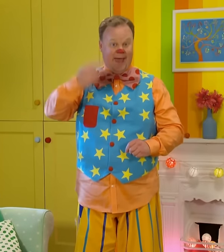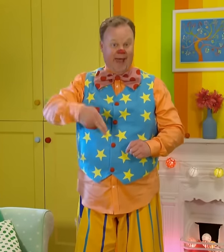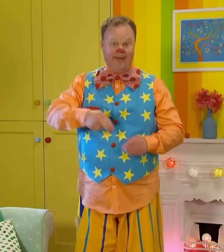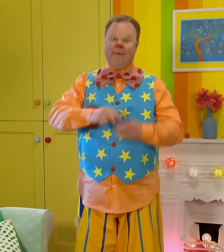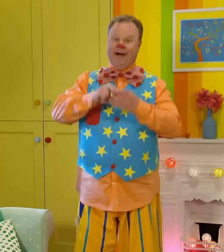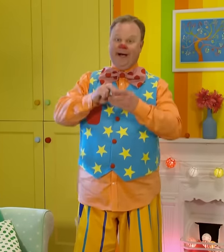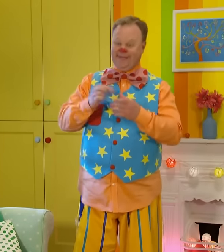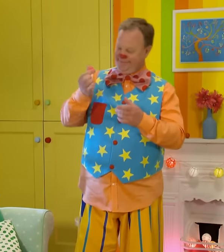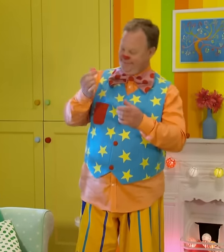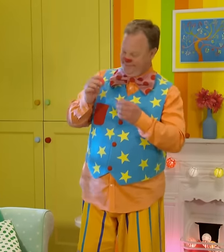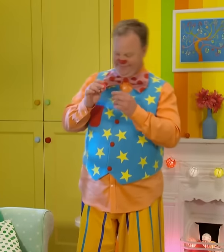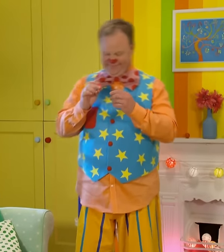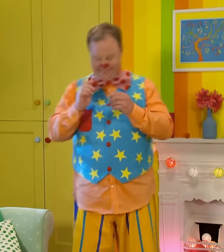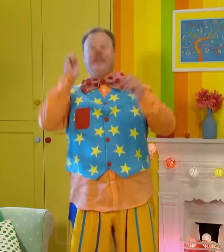again.